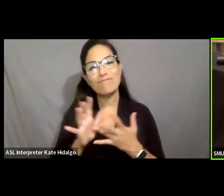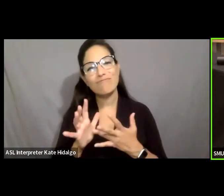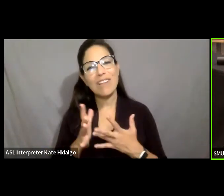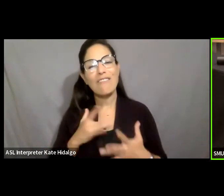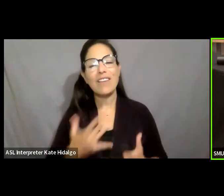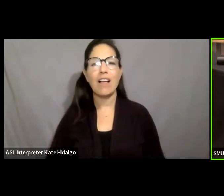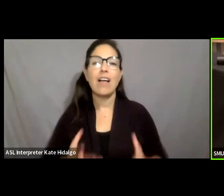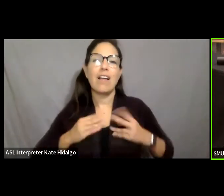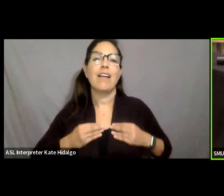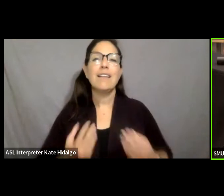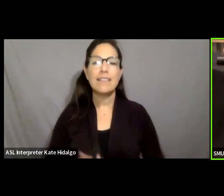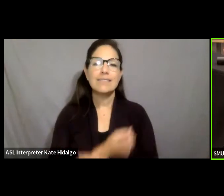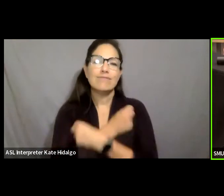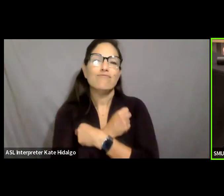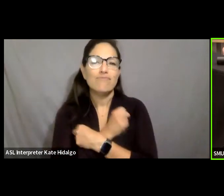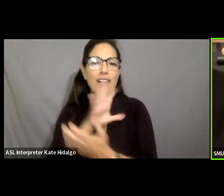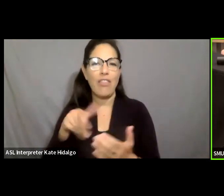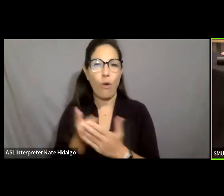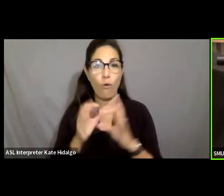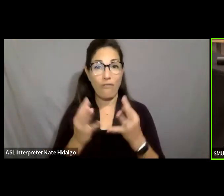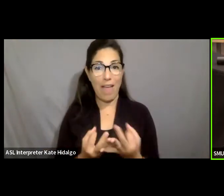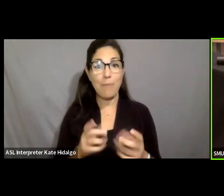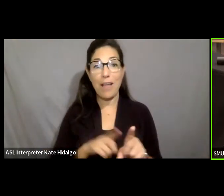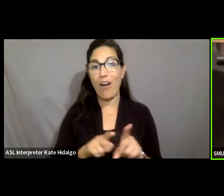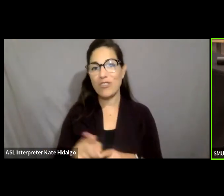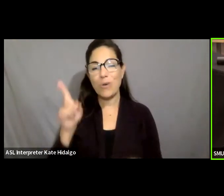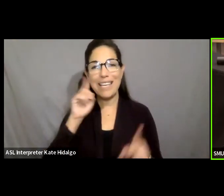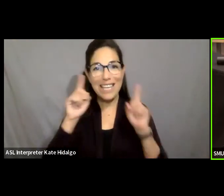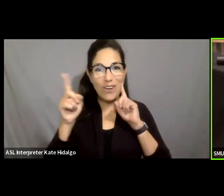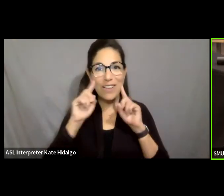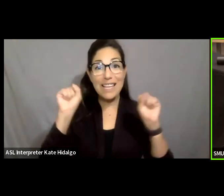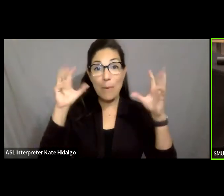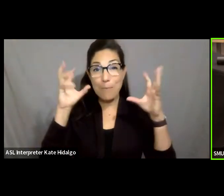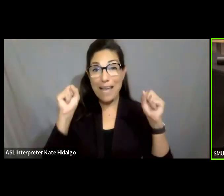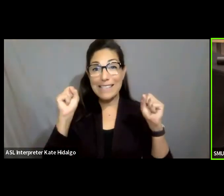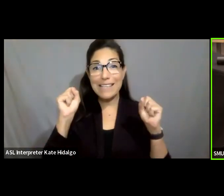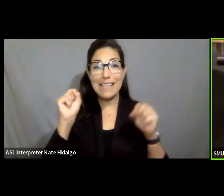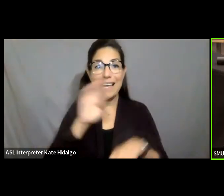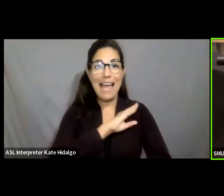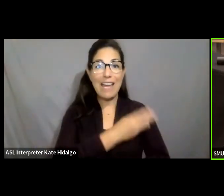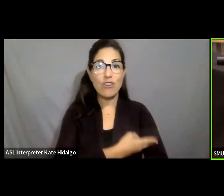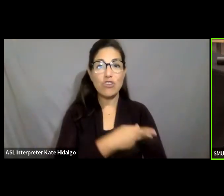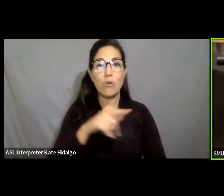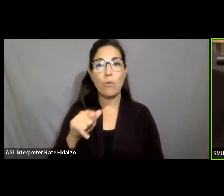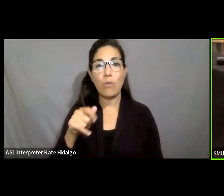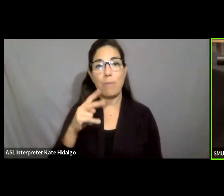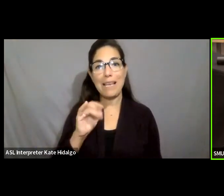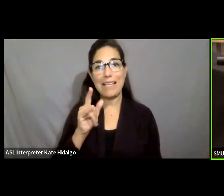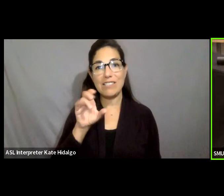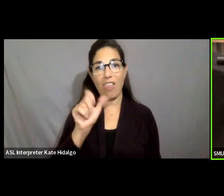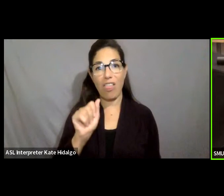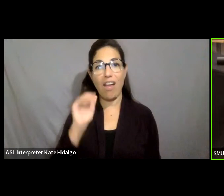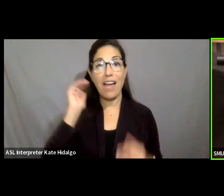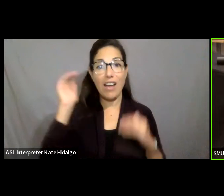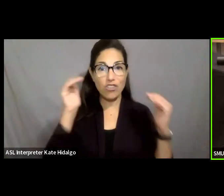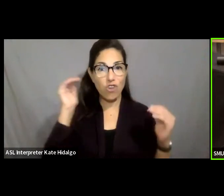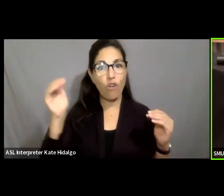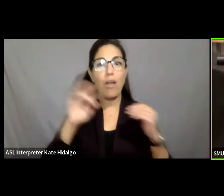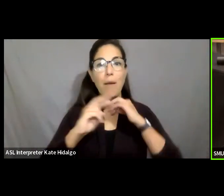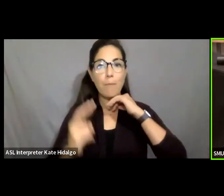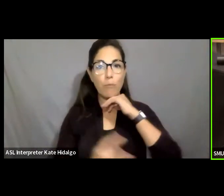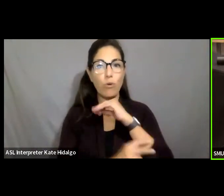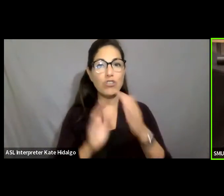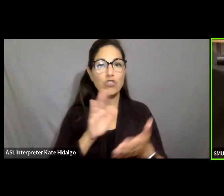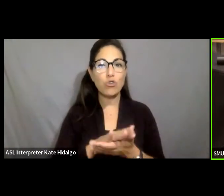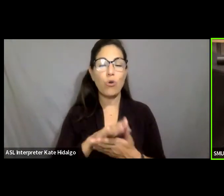embraced and the entire family is great. And also hearing the amazing energy around Peninsula Bridge, adult school, and the middle college. I mean, just